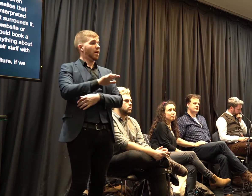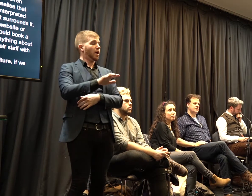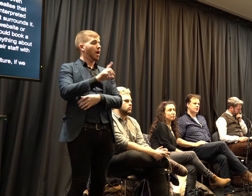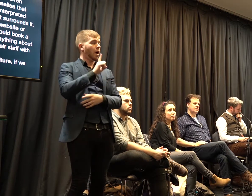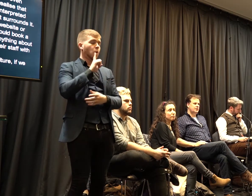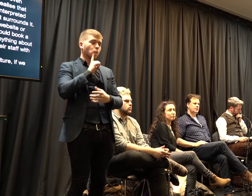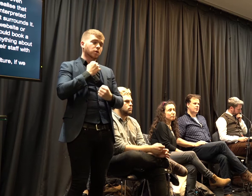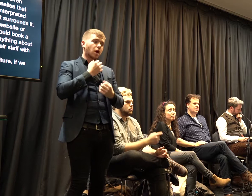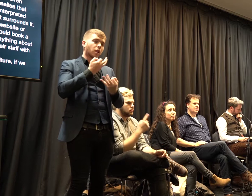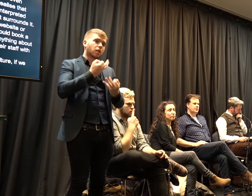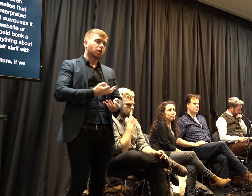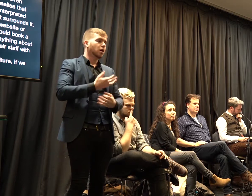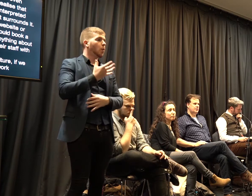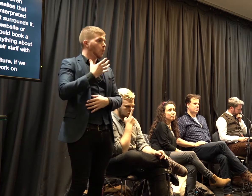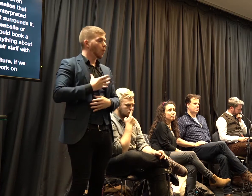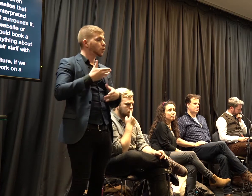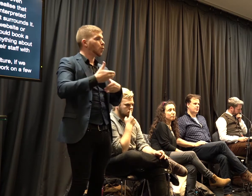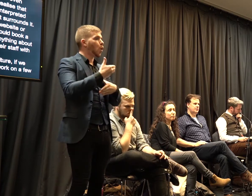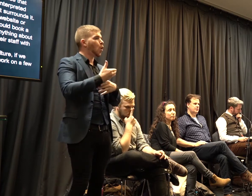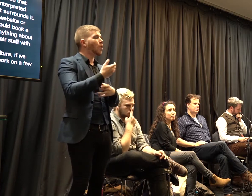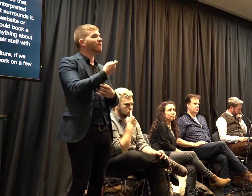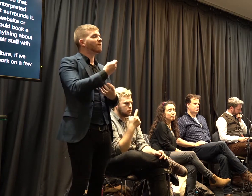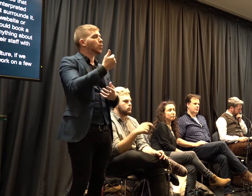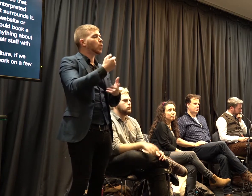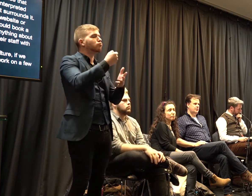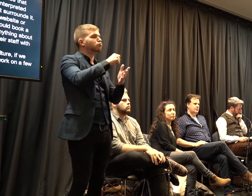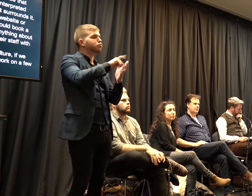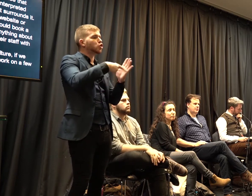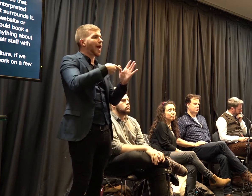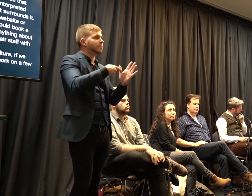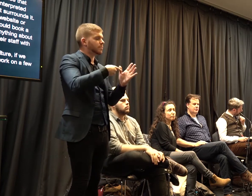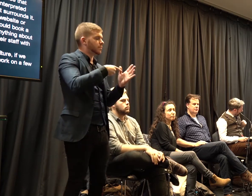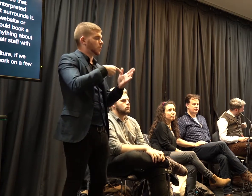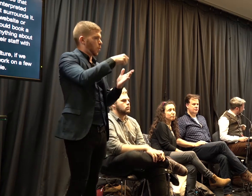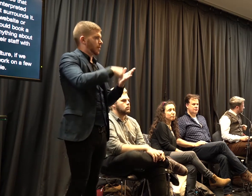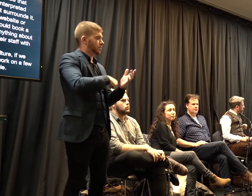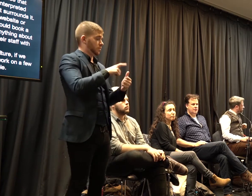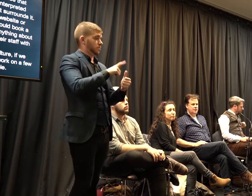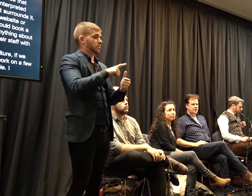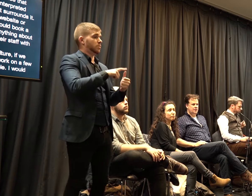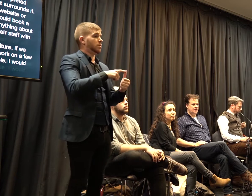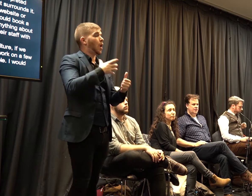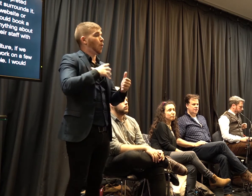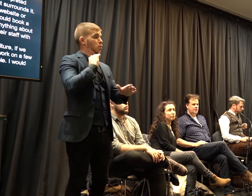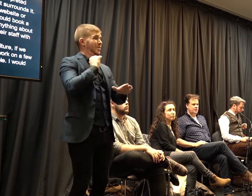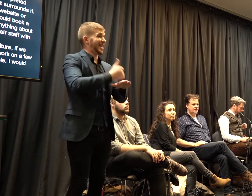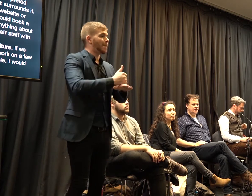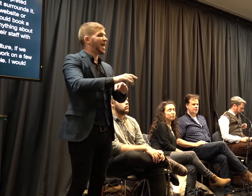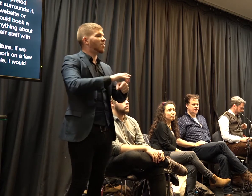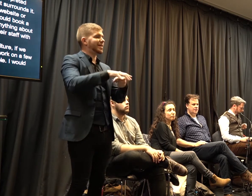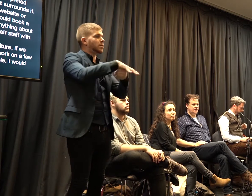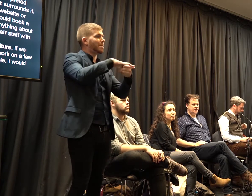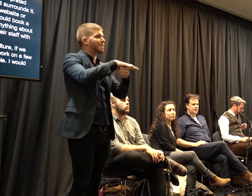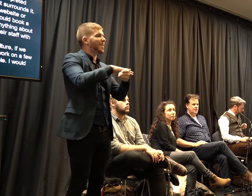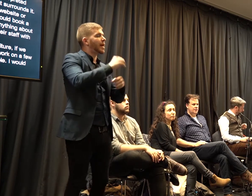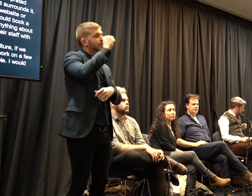few projects. I will just list a couple, just as an example. I would love to establish the theatre domain as a